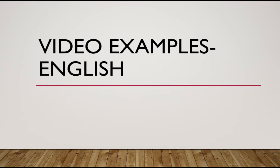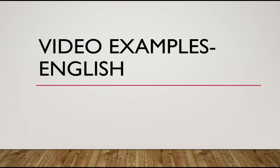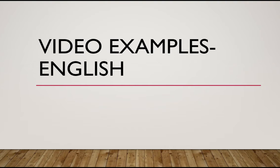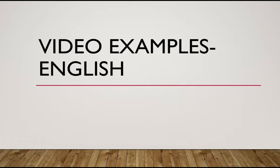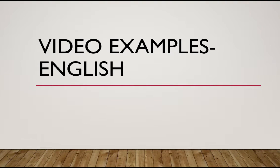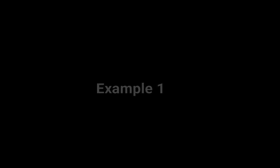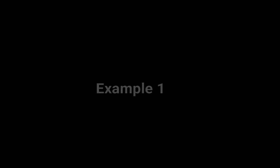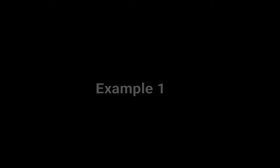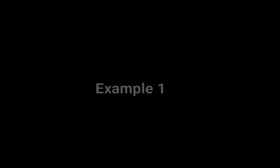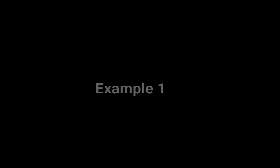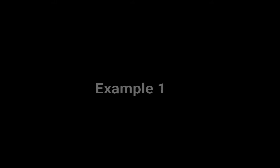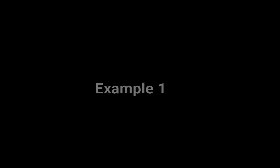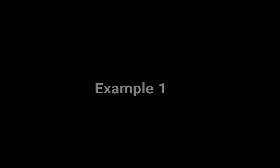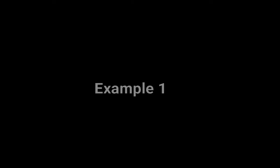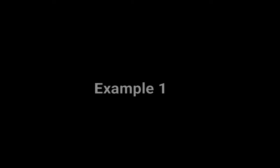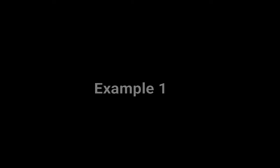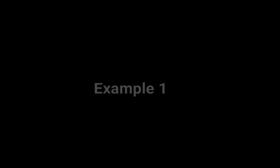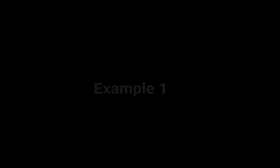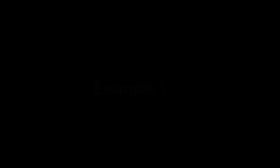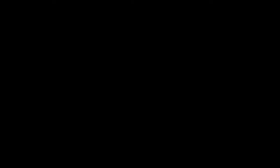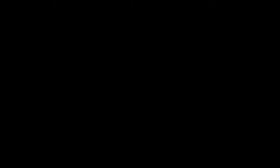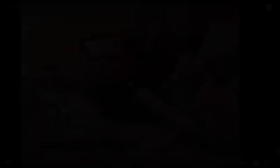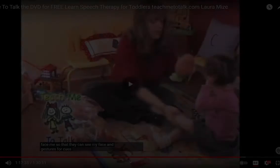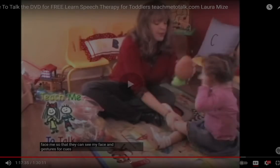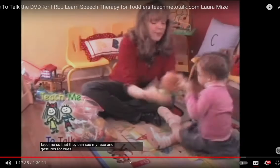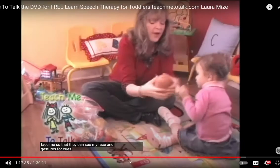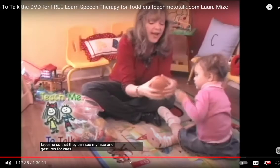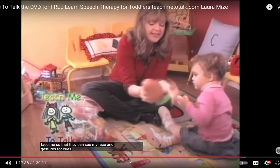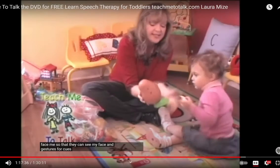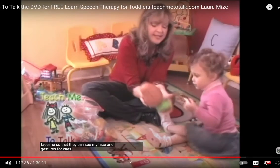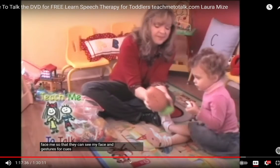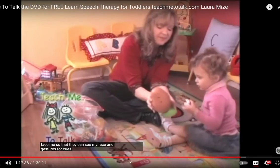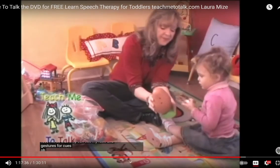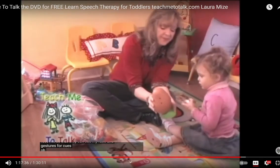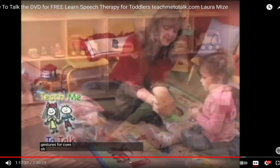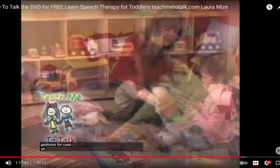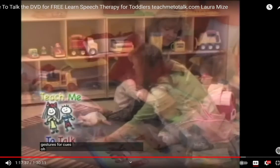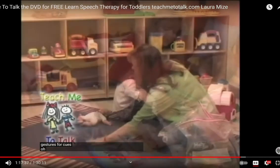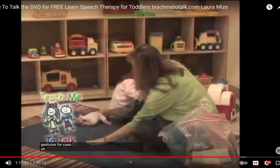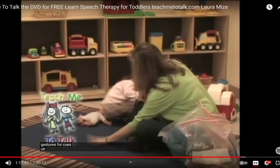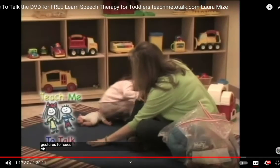Look, put purple eyes in over here.